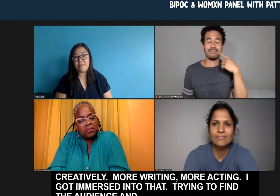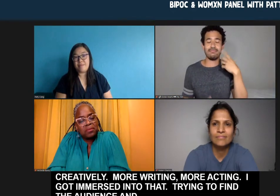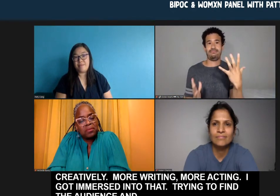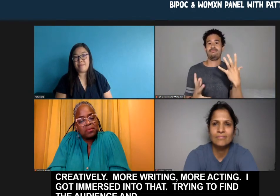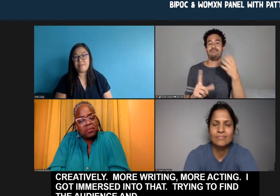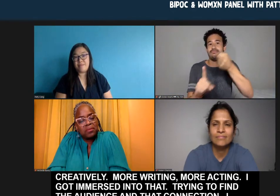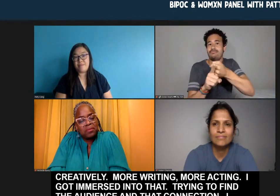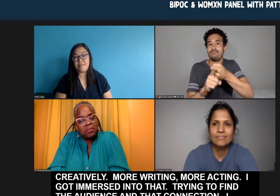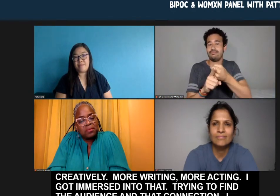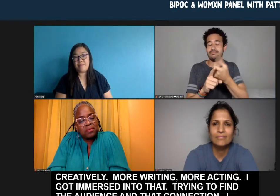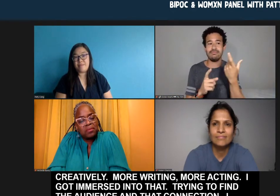the UCB,